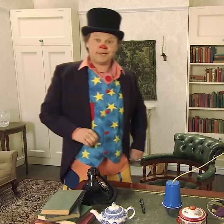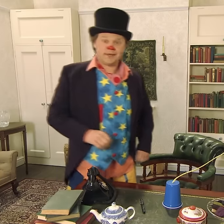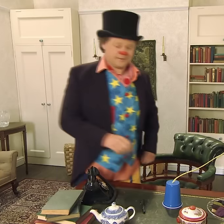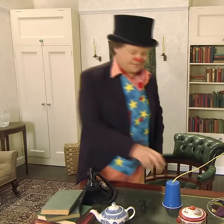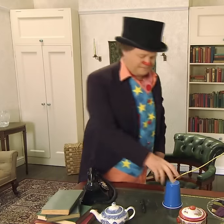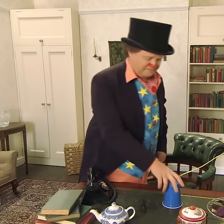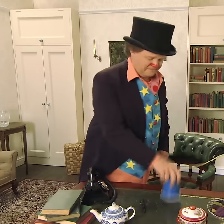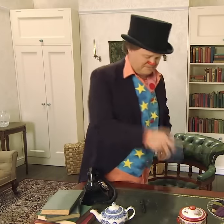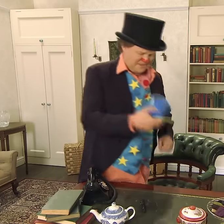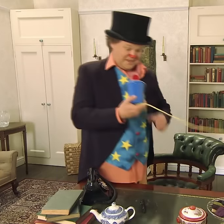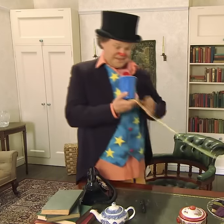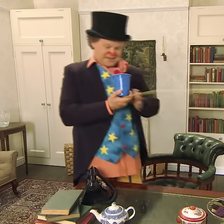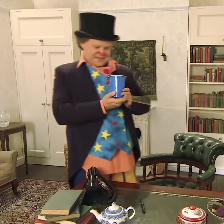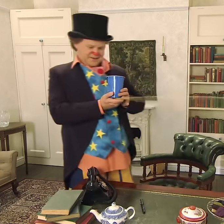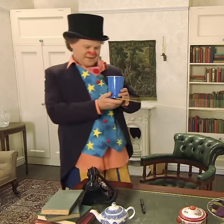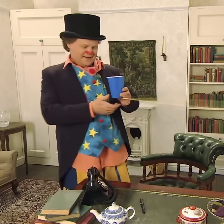ticket. There we are.